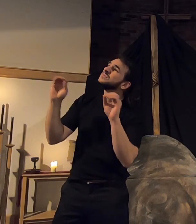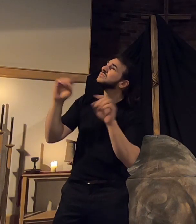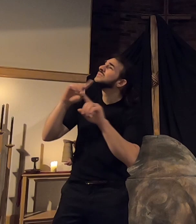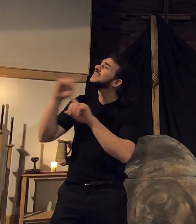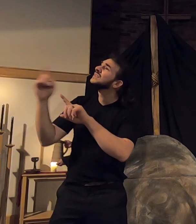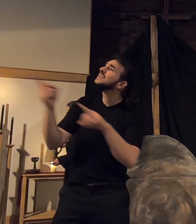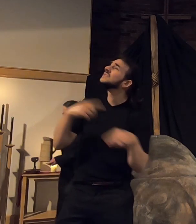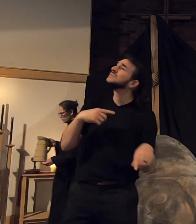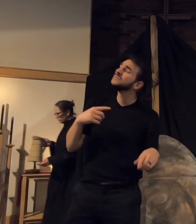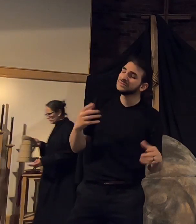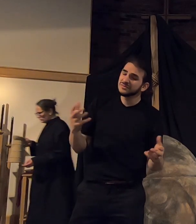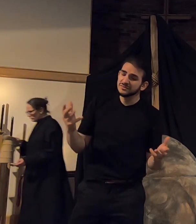For you do not answer,